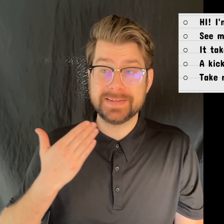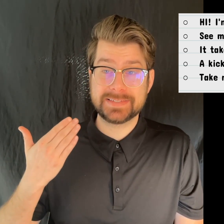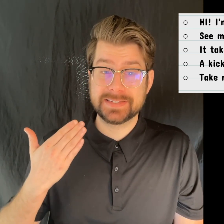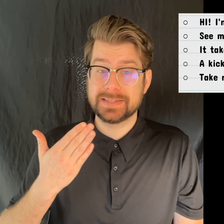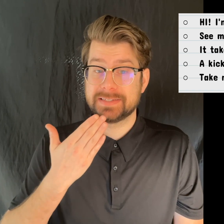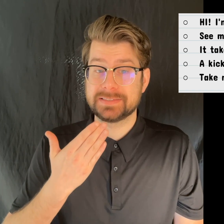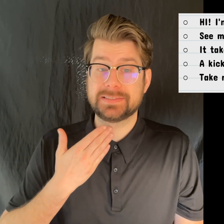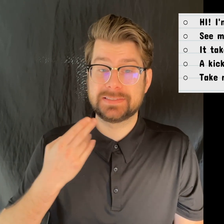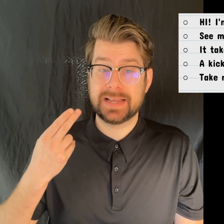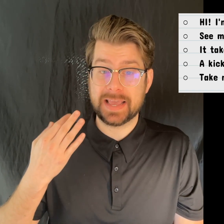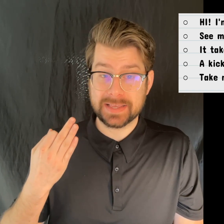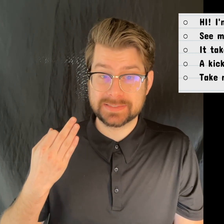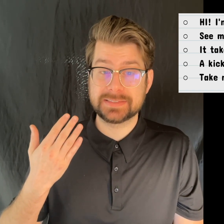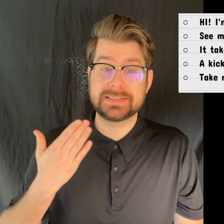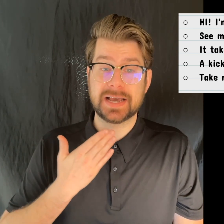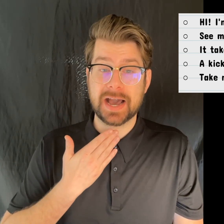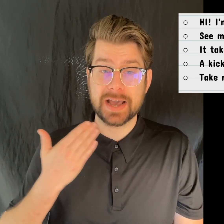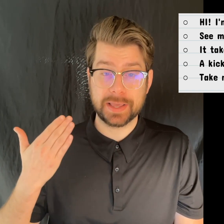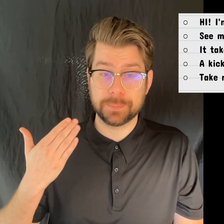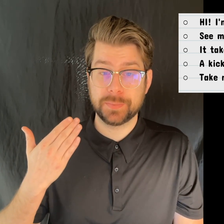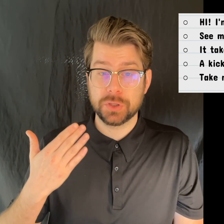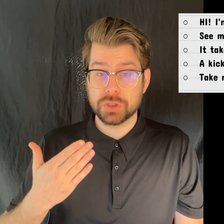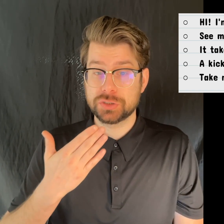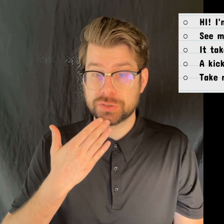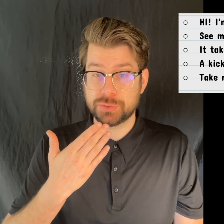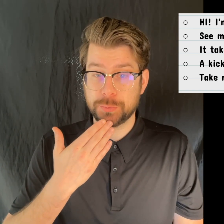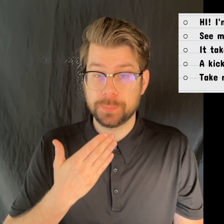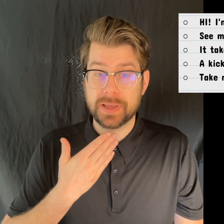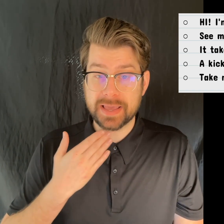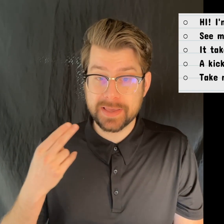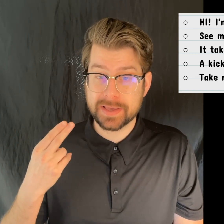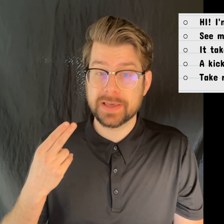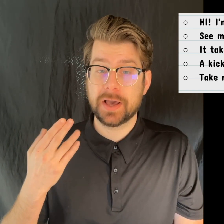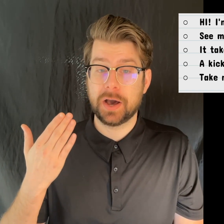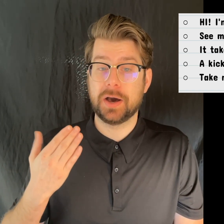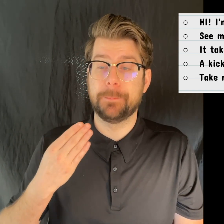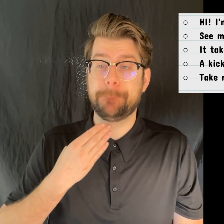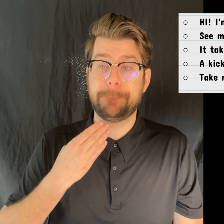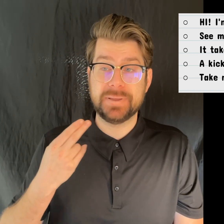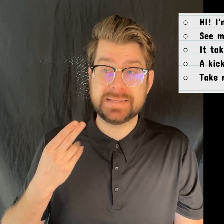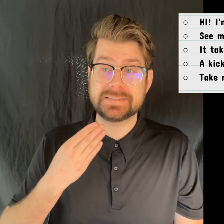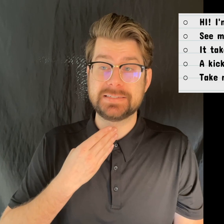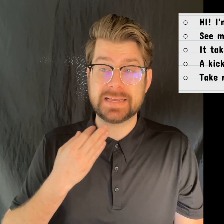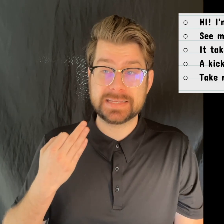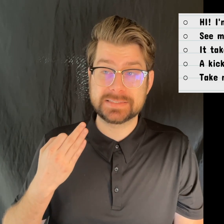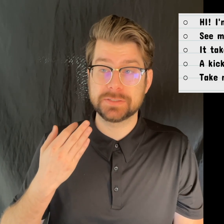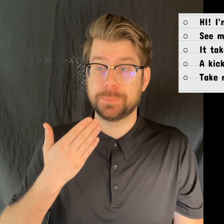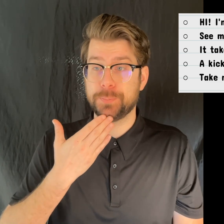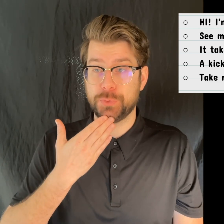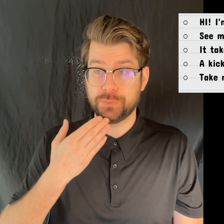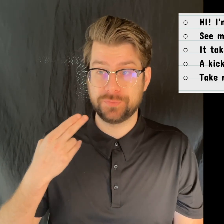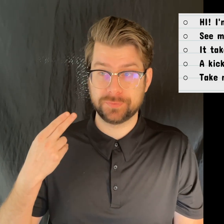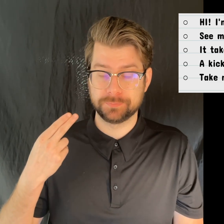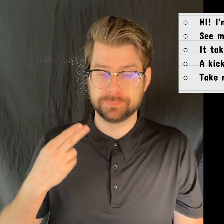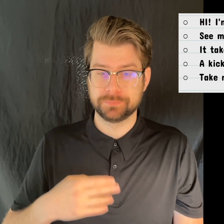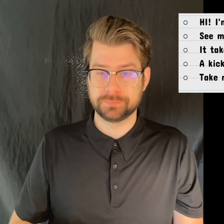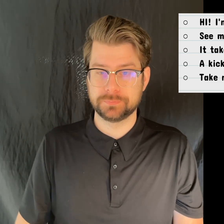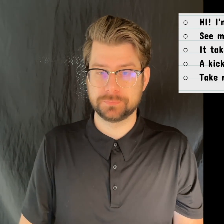It takes time to make a business move.